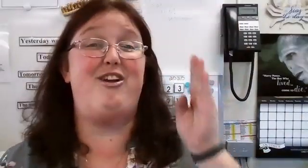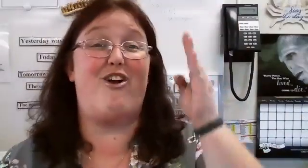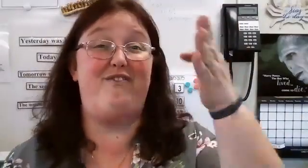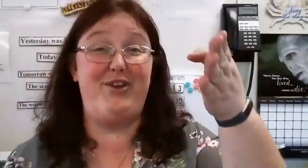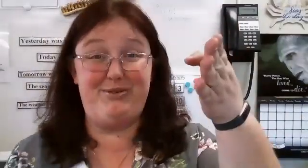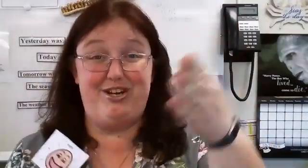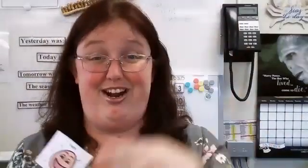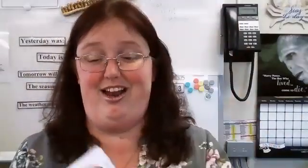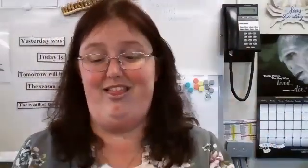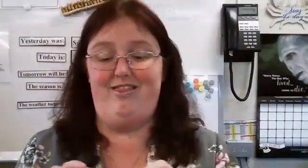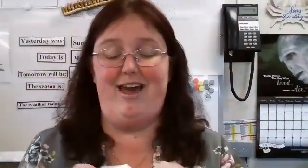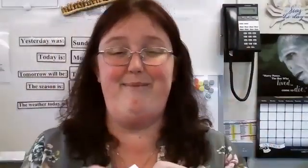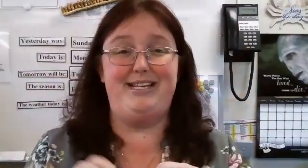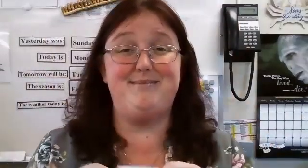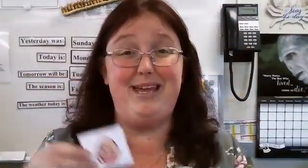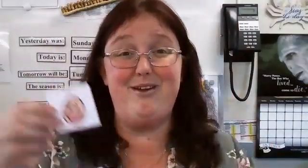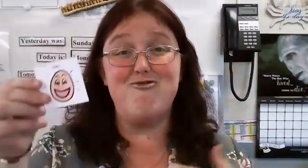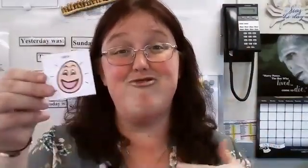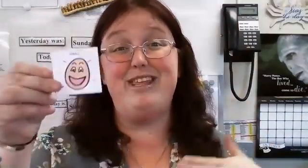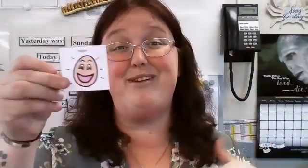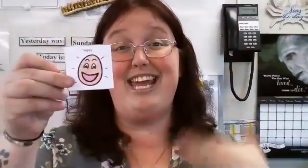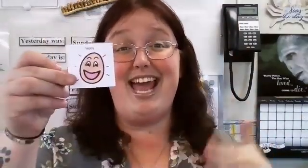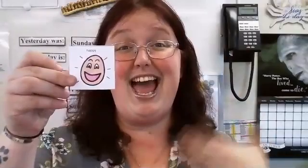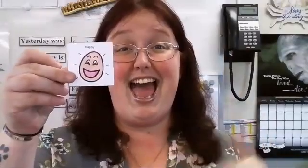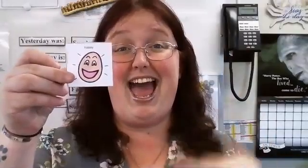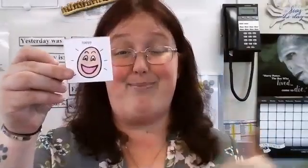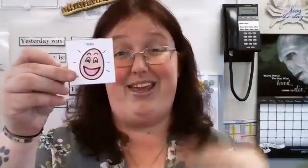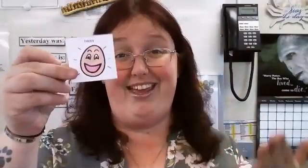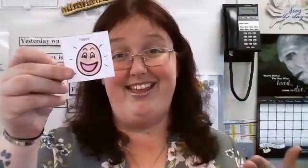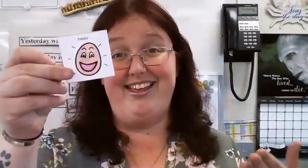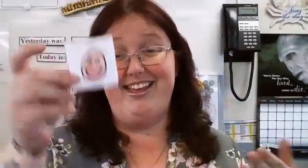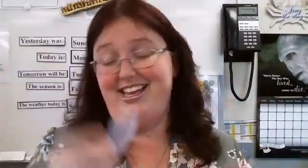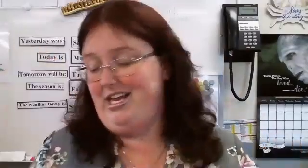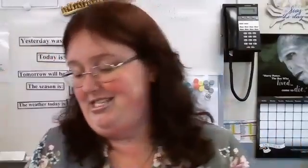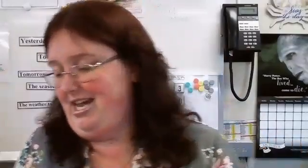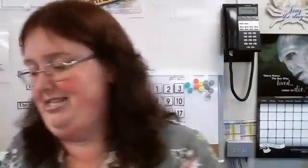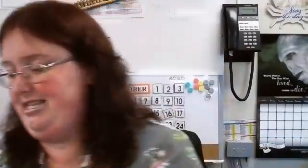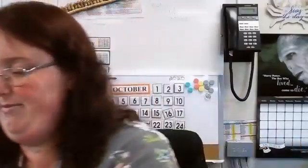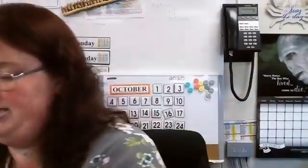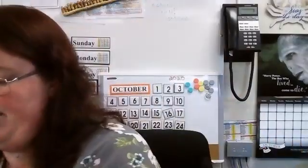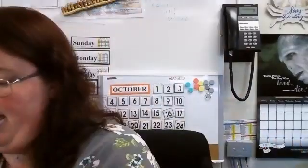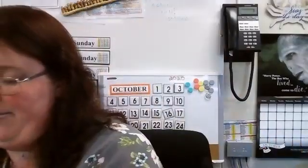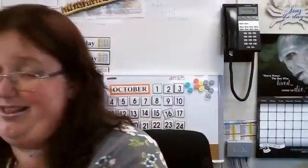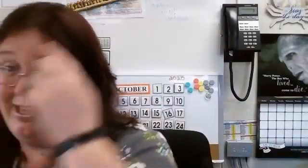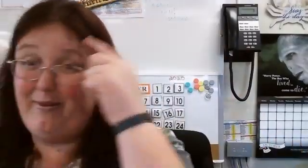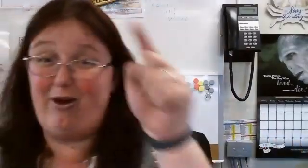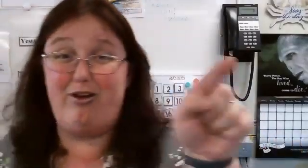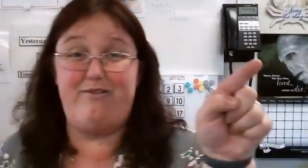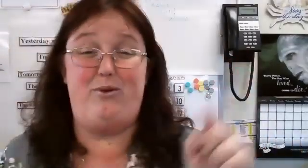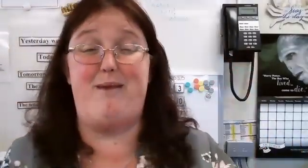our future, that makes me really, really happy. It does. It makes me happy to think about all of you and